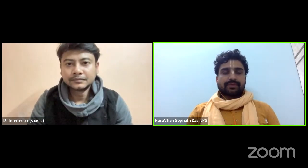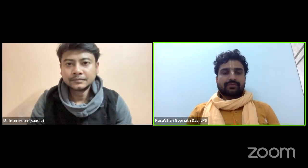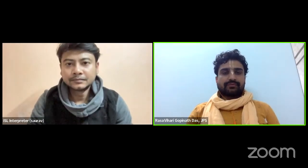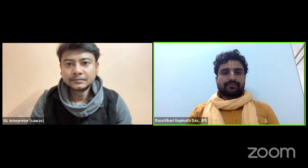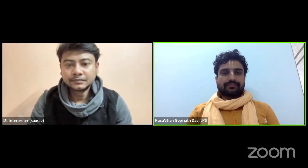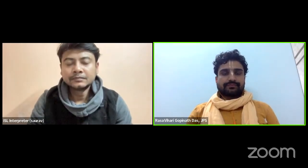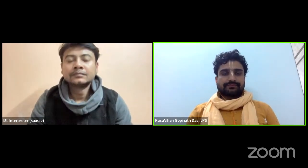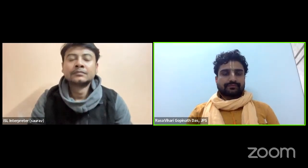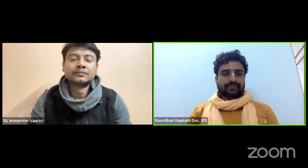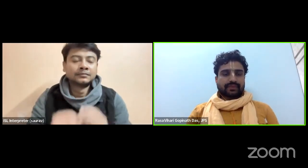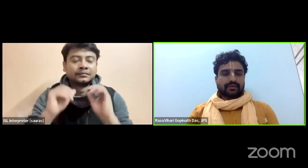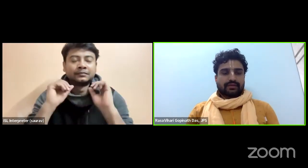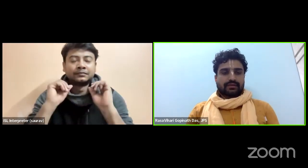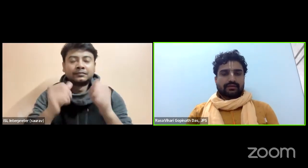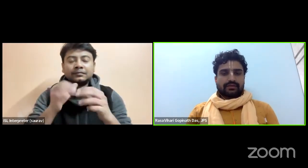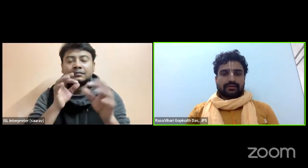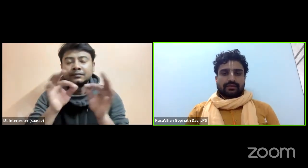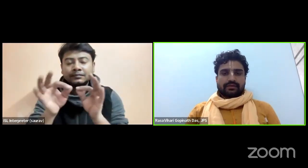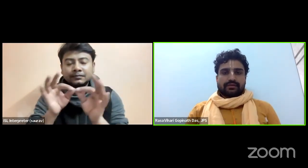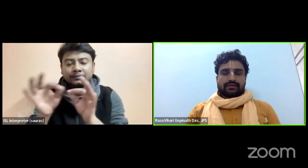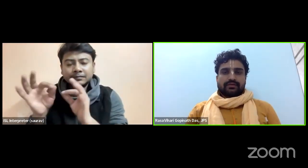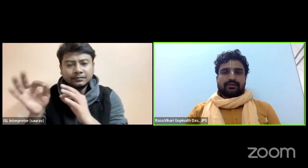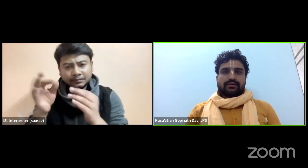Chaitanya Mahaprabhu,